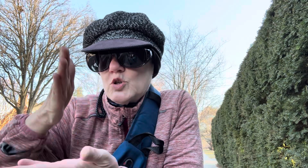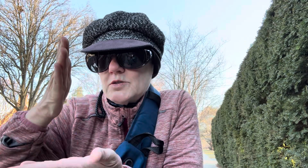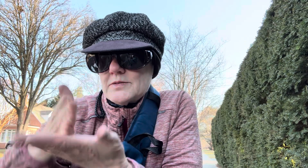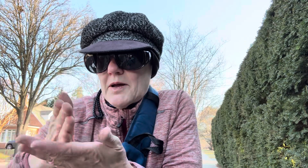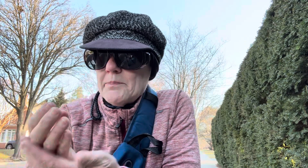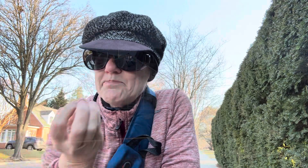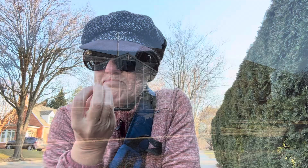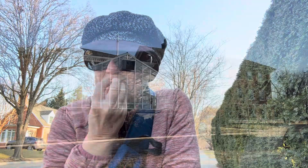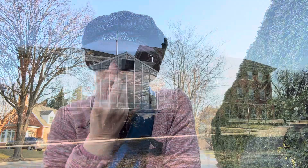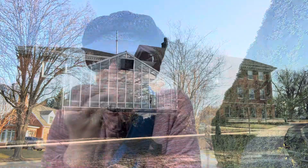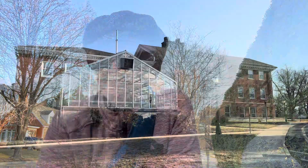key.